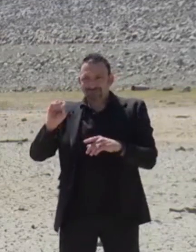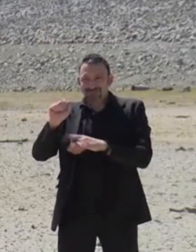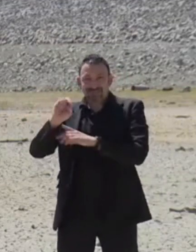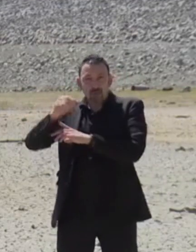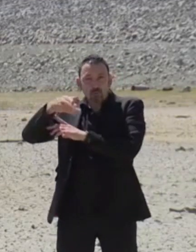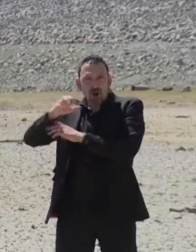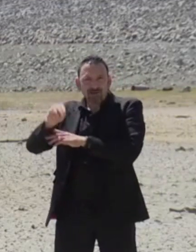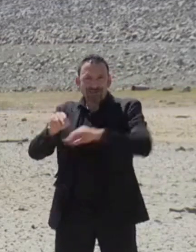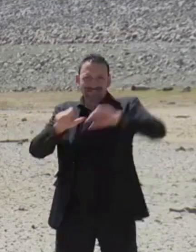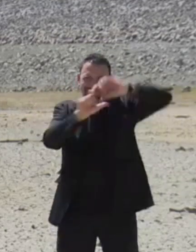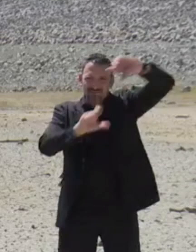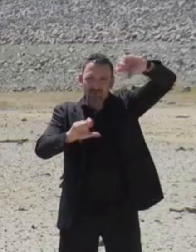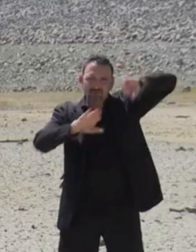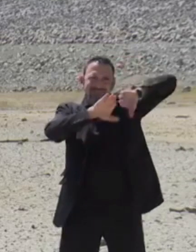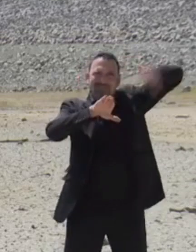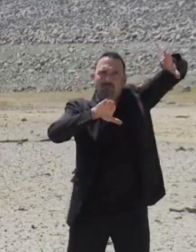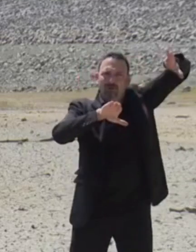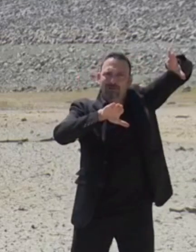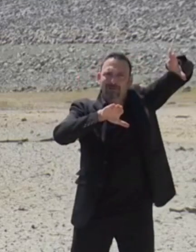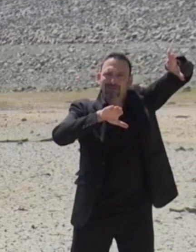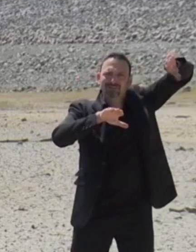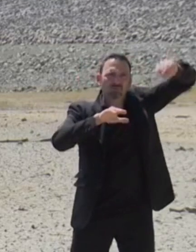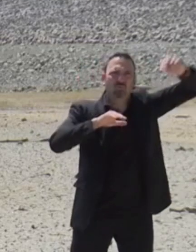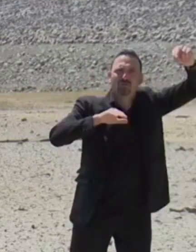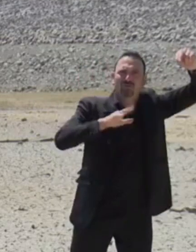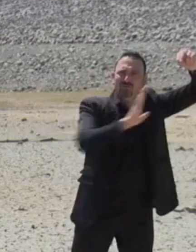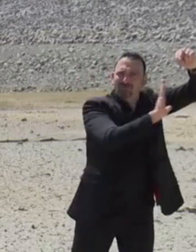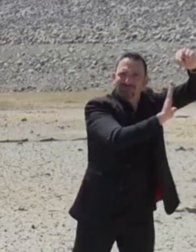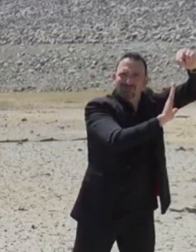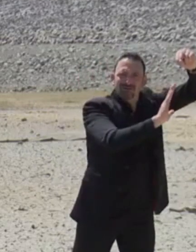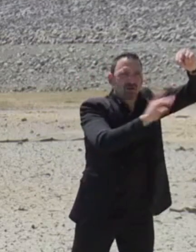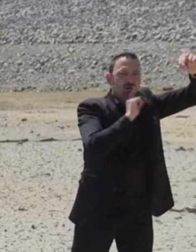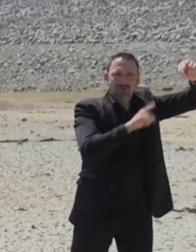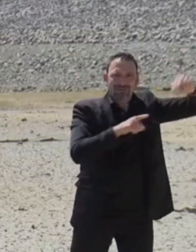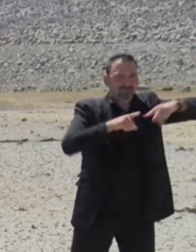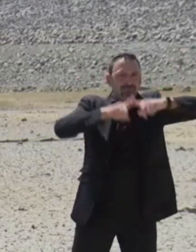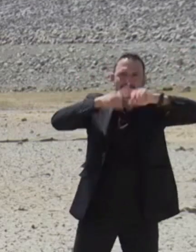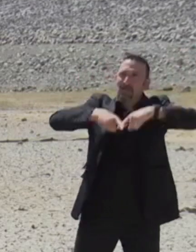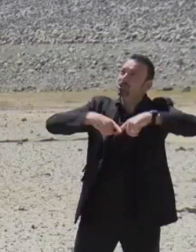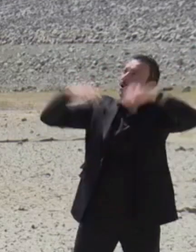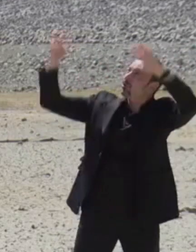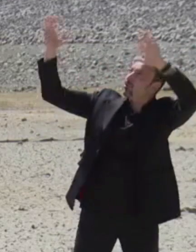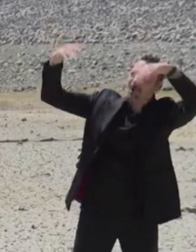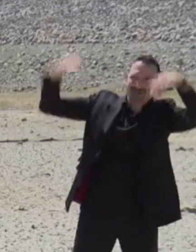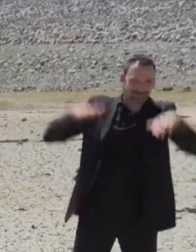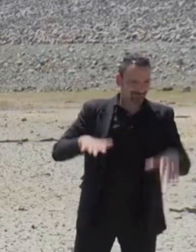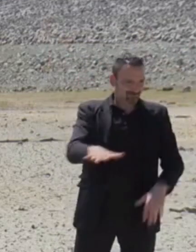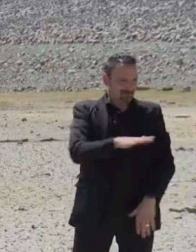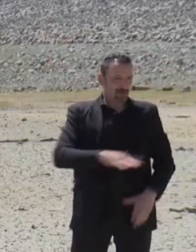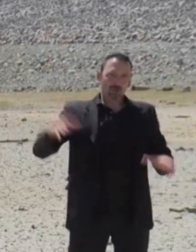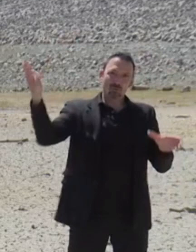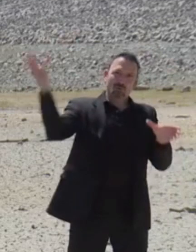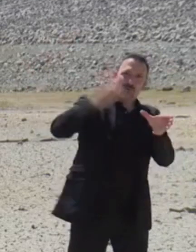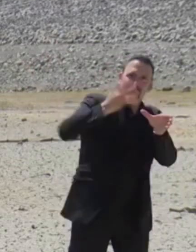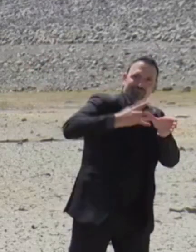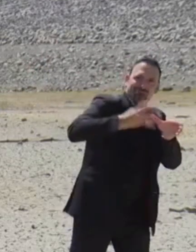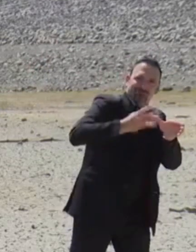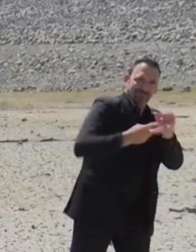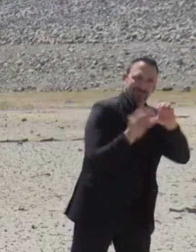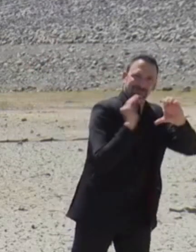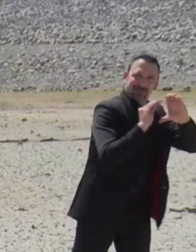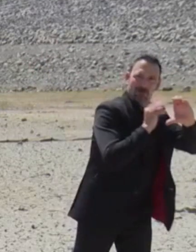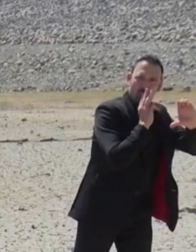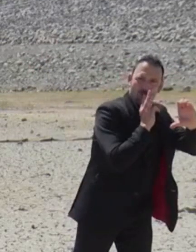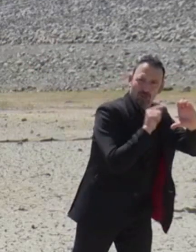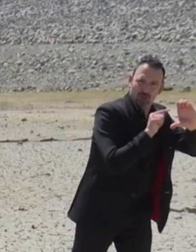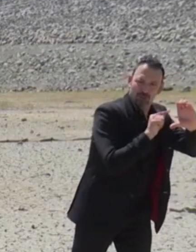project. So the Russian River watershed really relies on precipitation falling in this watershed. Here